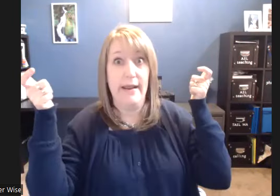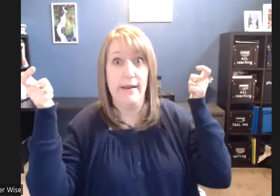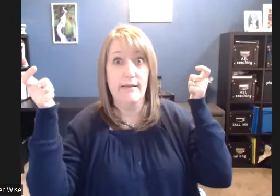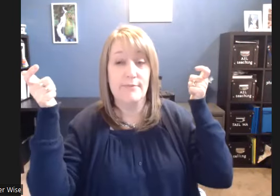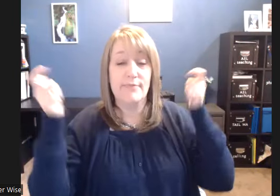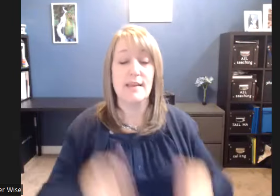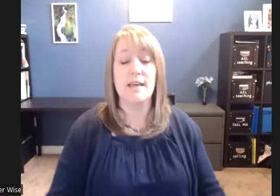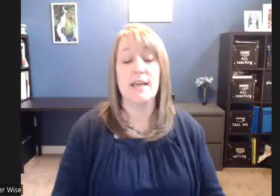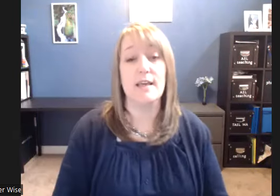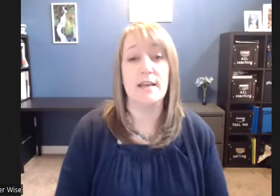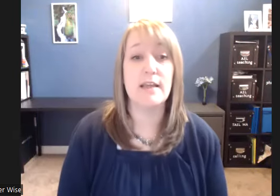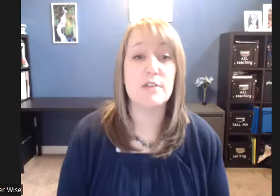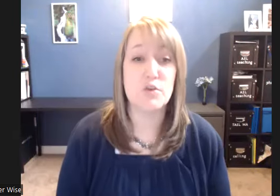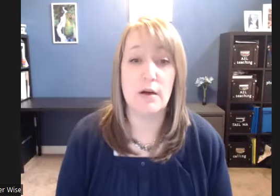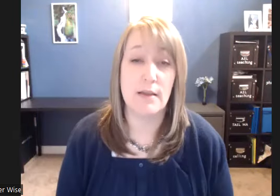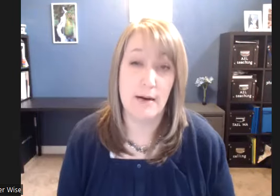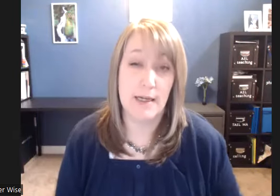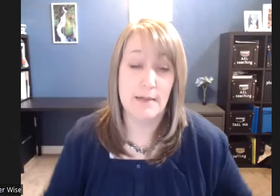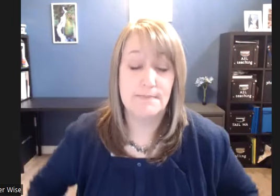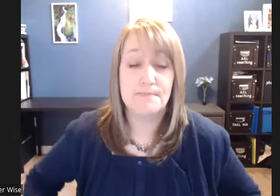big-headed. In English, we call it arrogant.